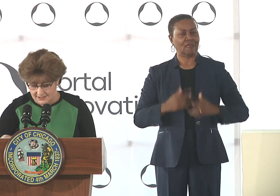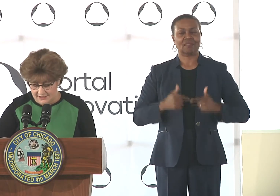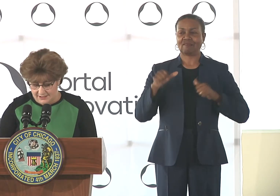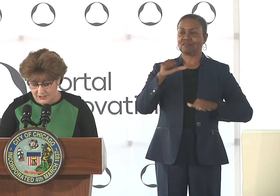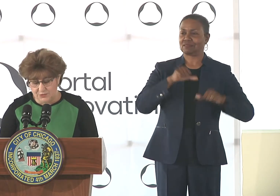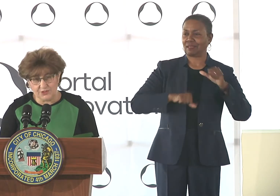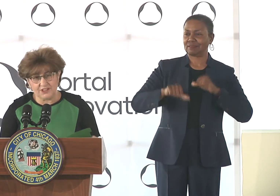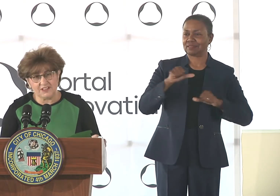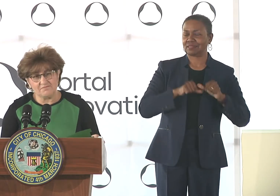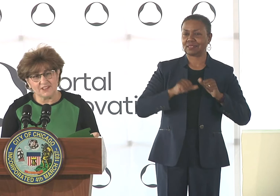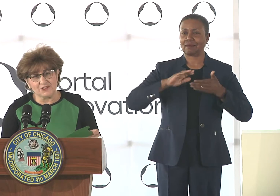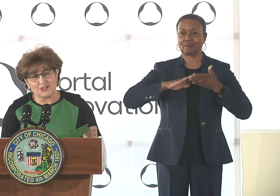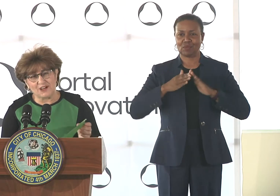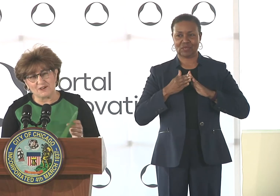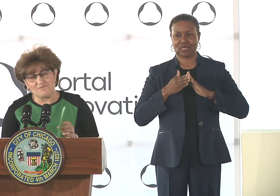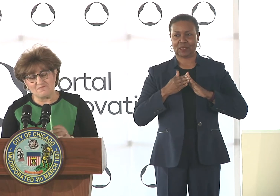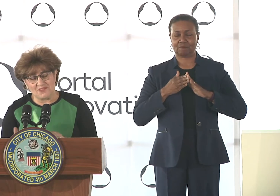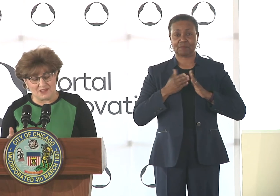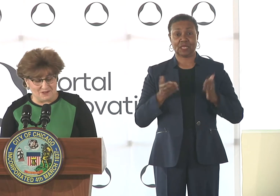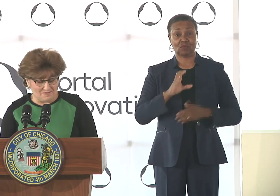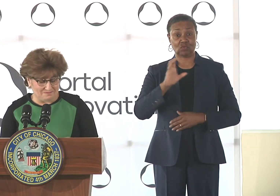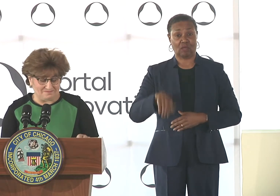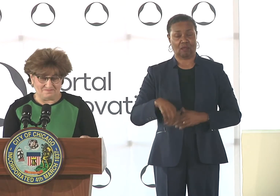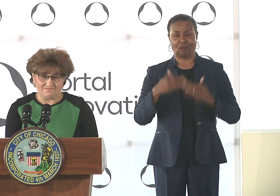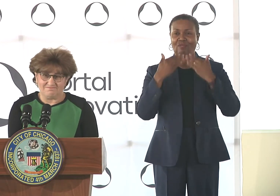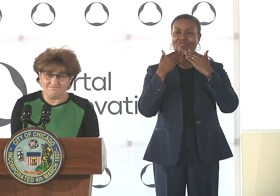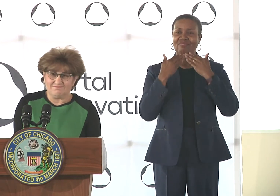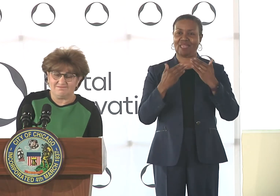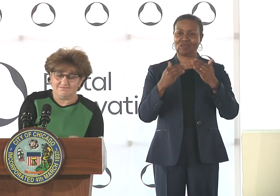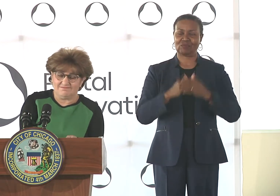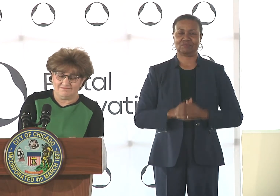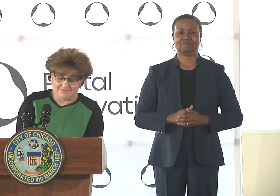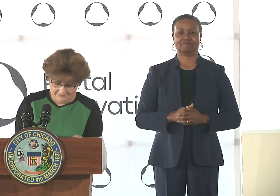sciences community in Chicago. Thank you.